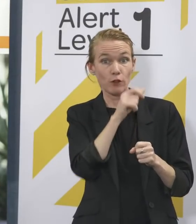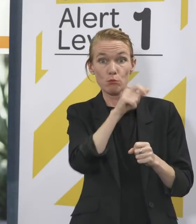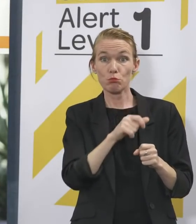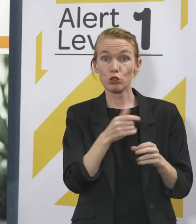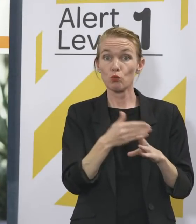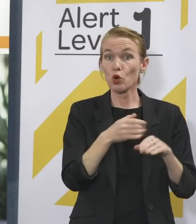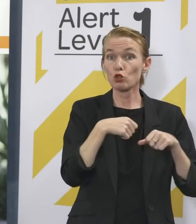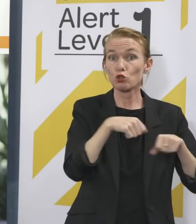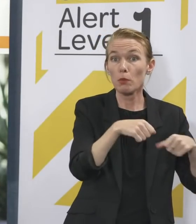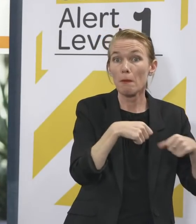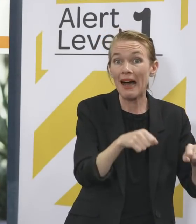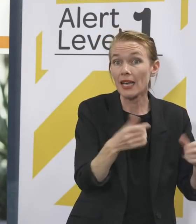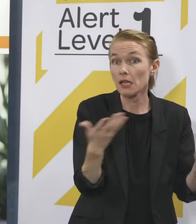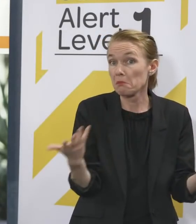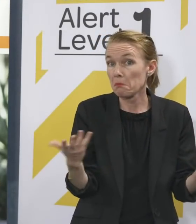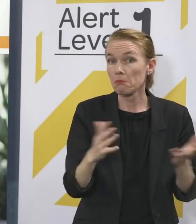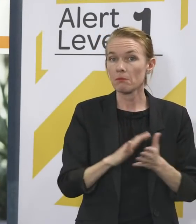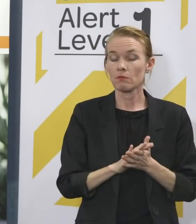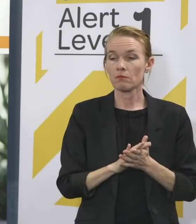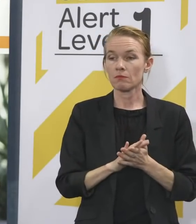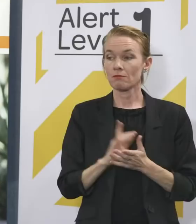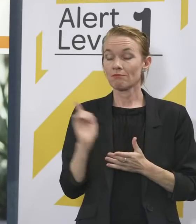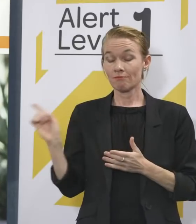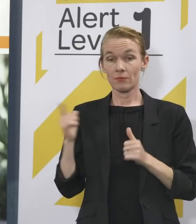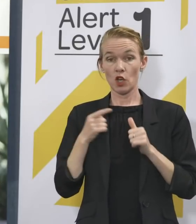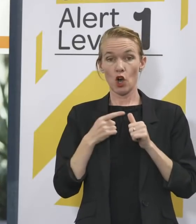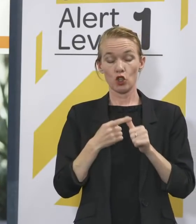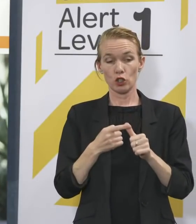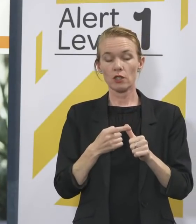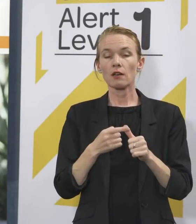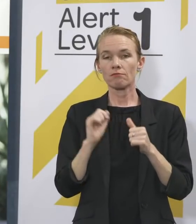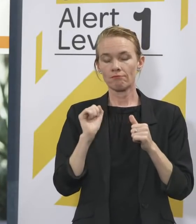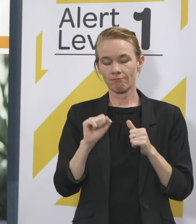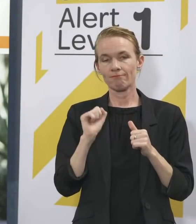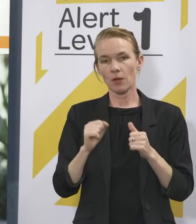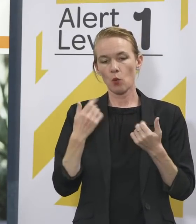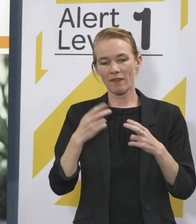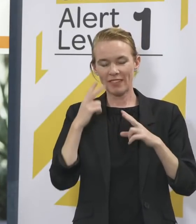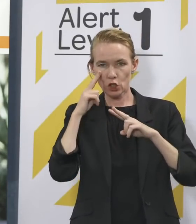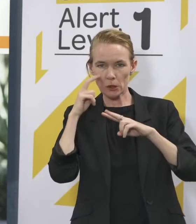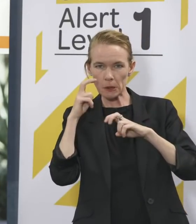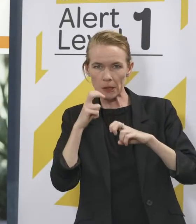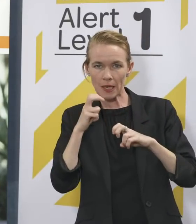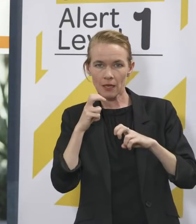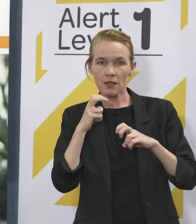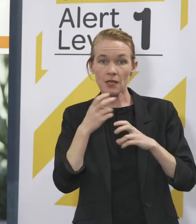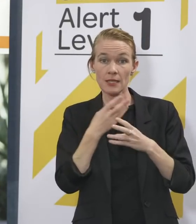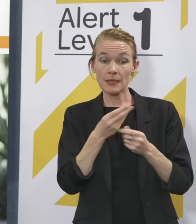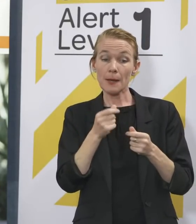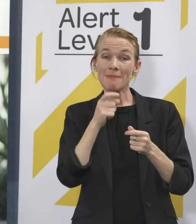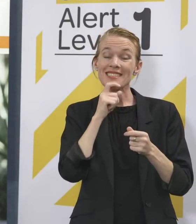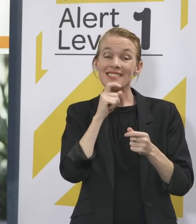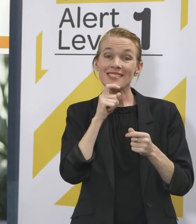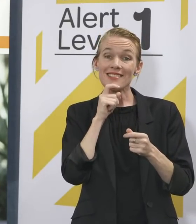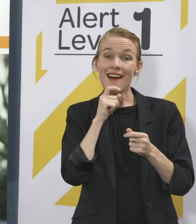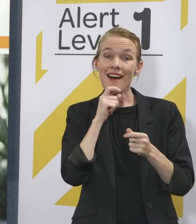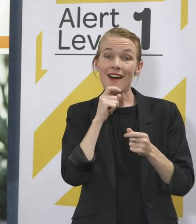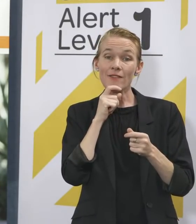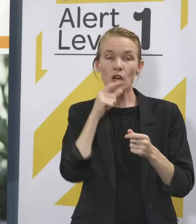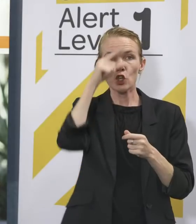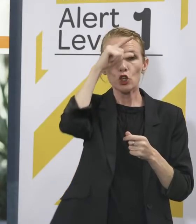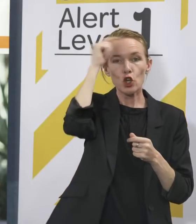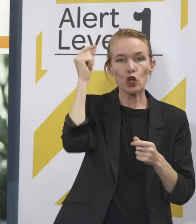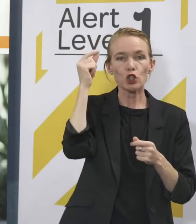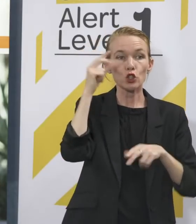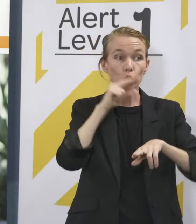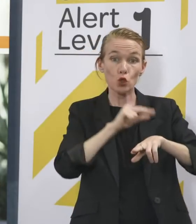there? Yes, actually we were doing a thorough piece of work around those people from healthcare settings who had been infected.